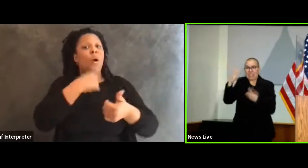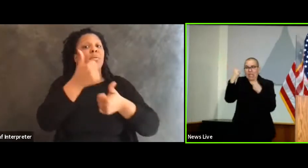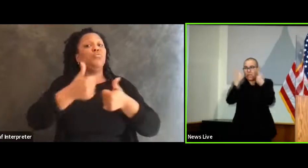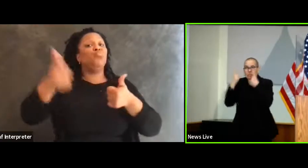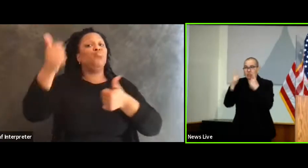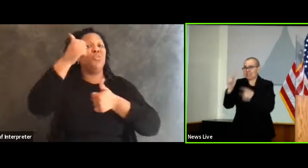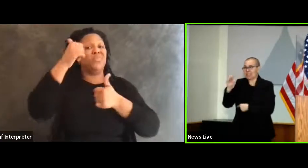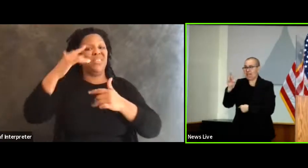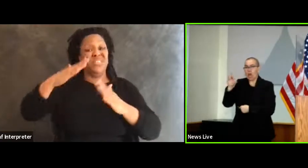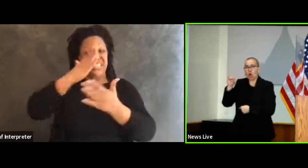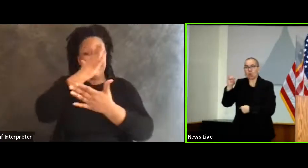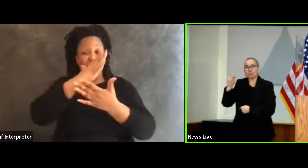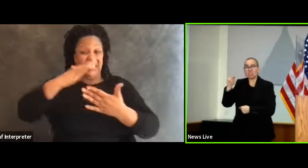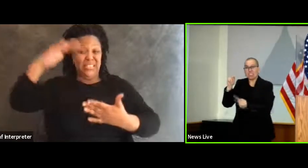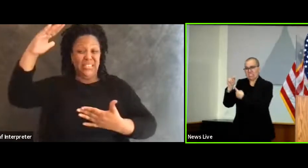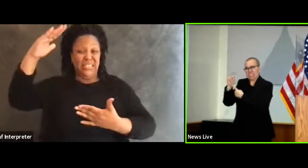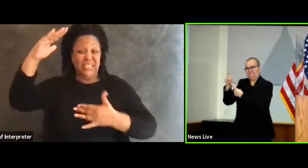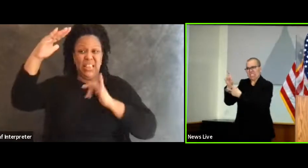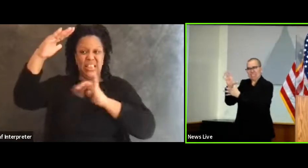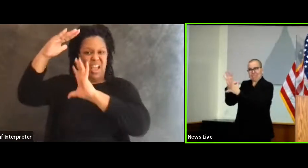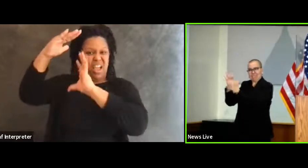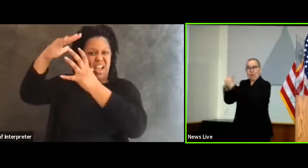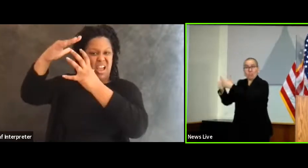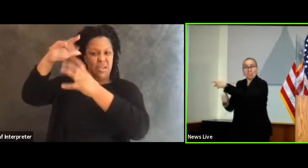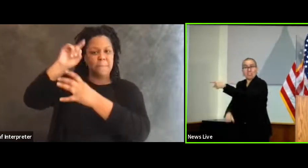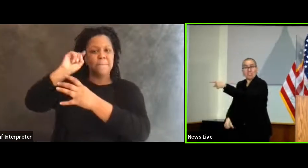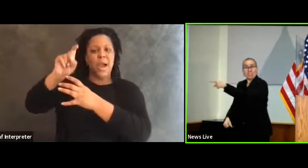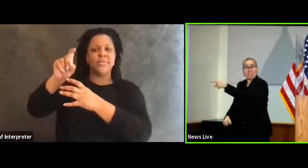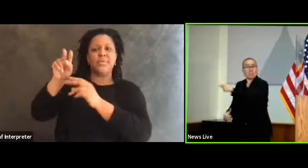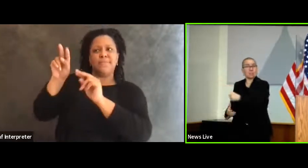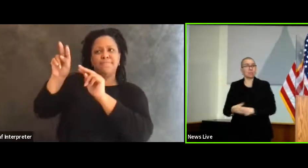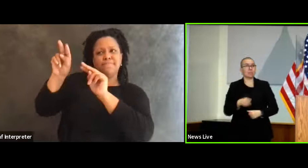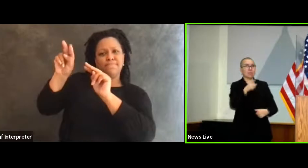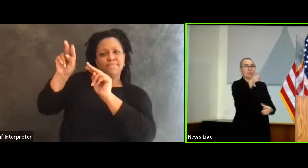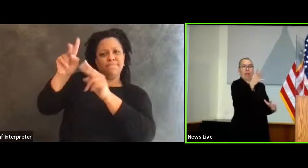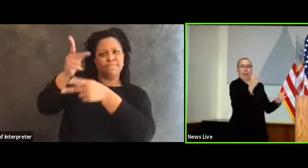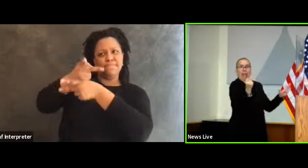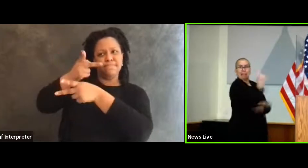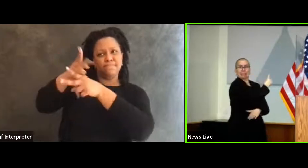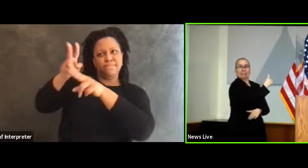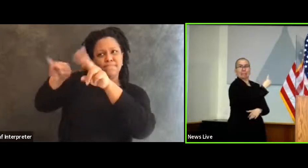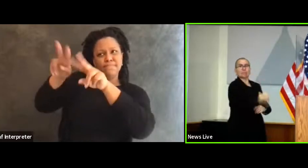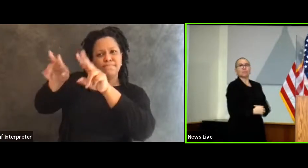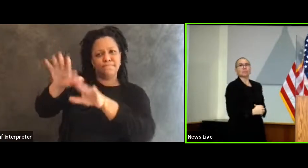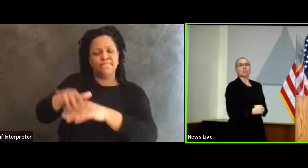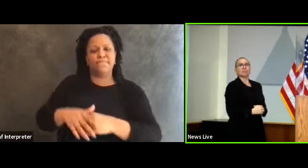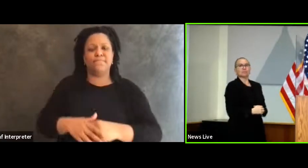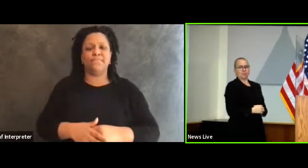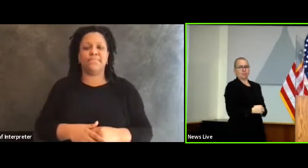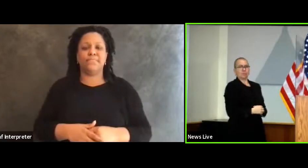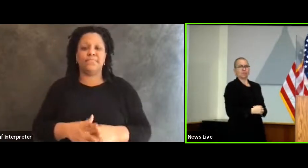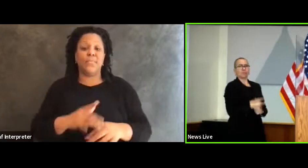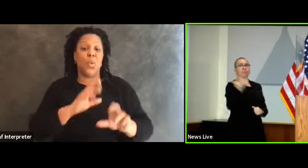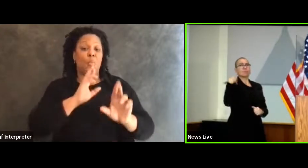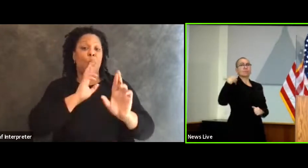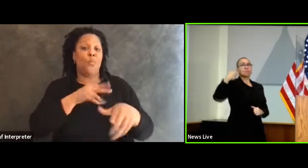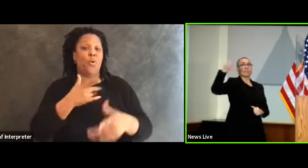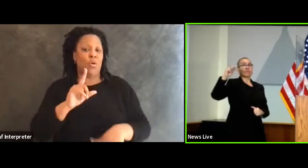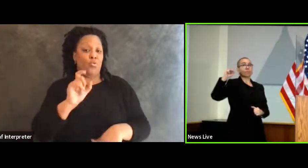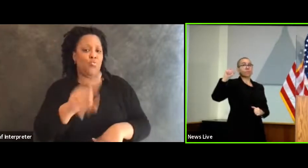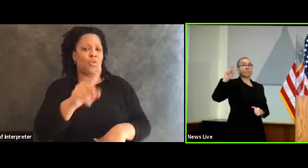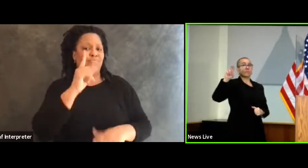that on. Governor, since the representative, a question for Representative Mariani. Come on